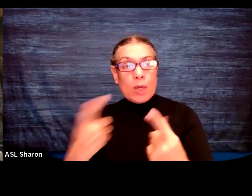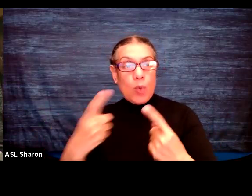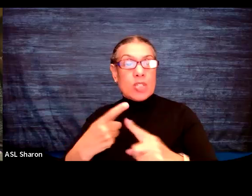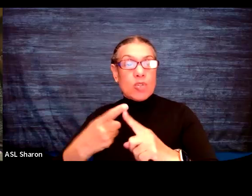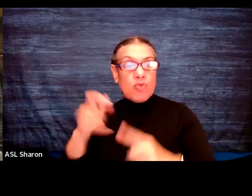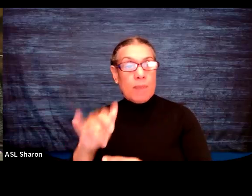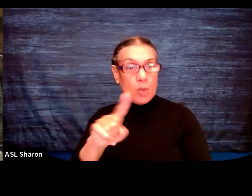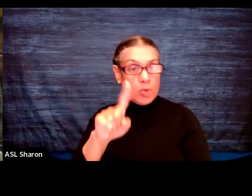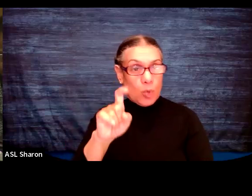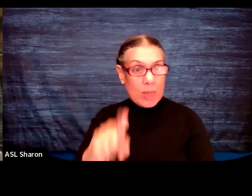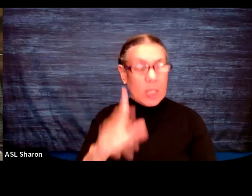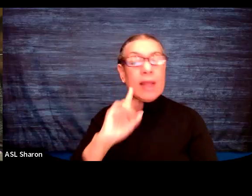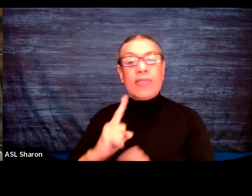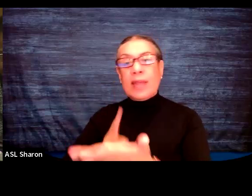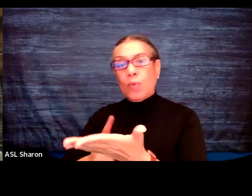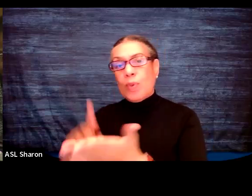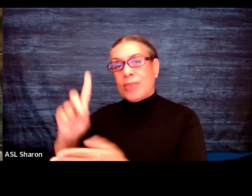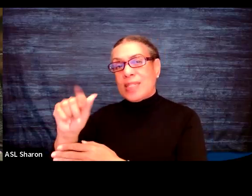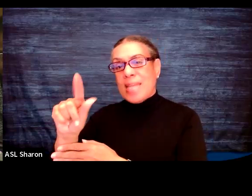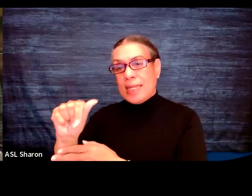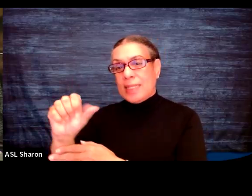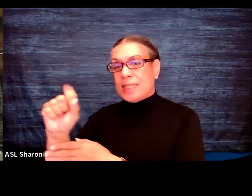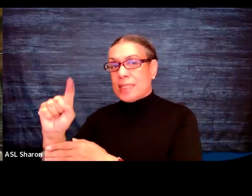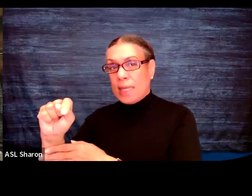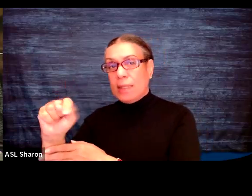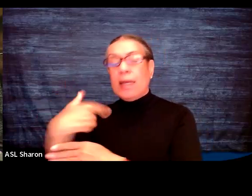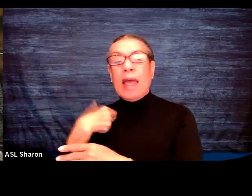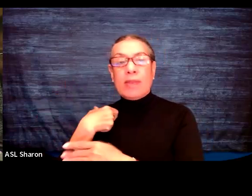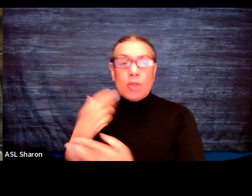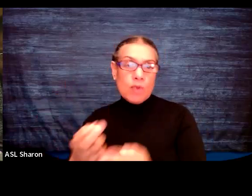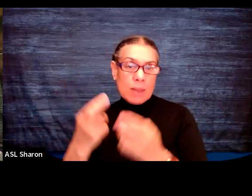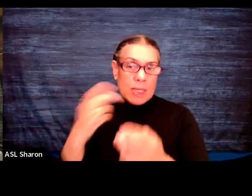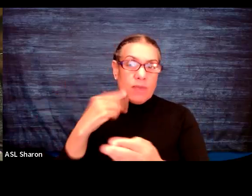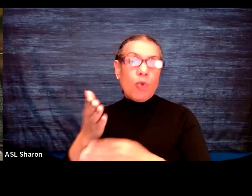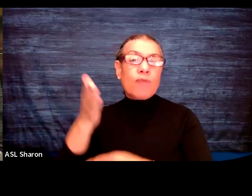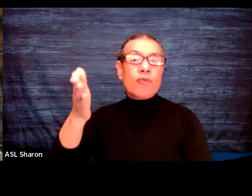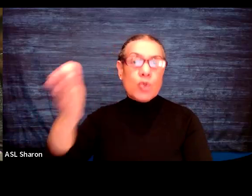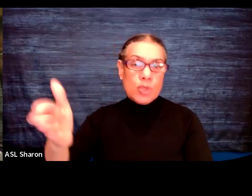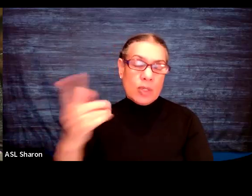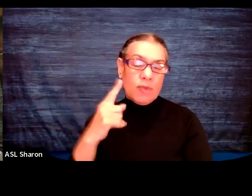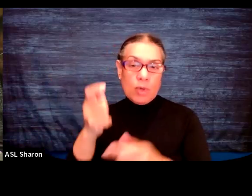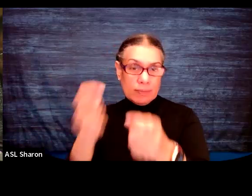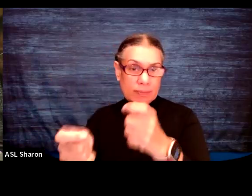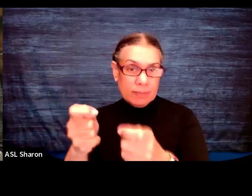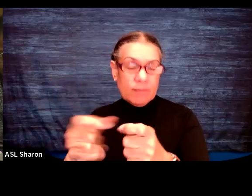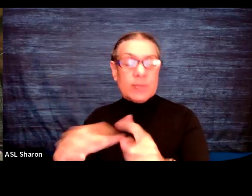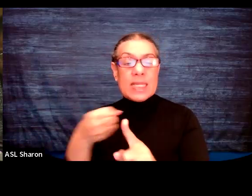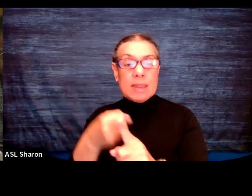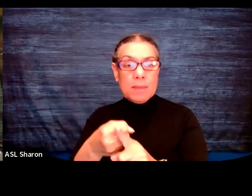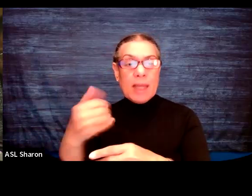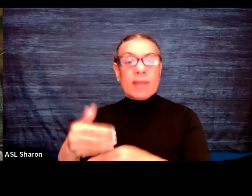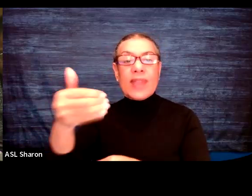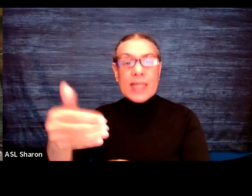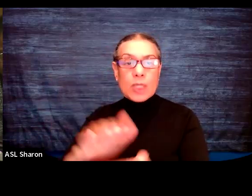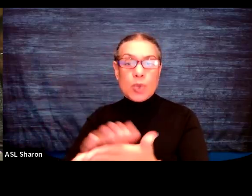then look holistically at the data set and return with future policy recommendations for implementation to impact the following school